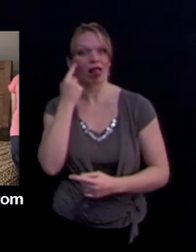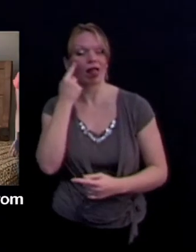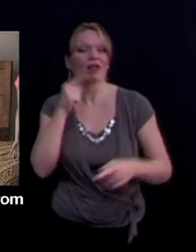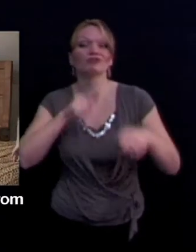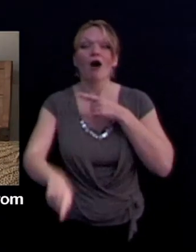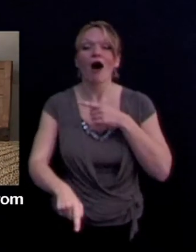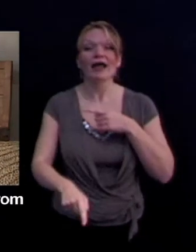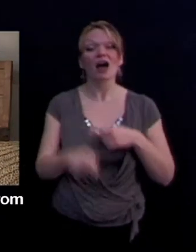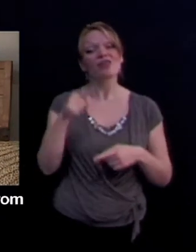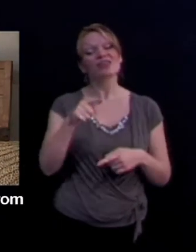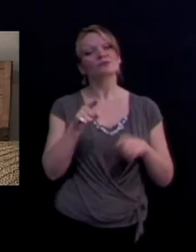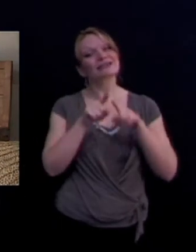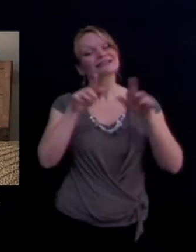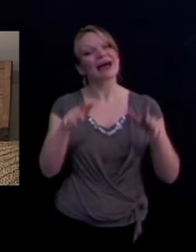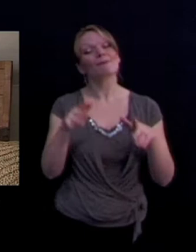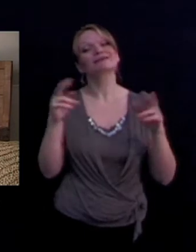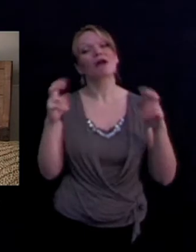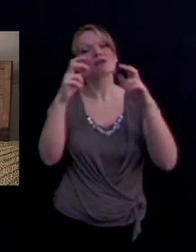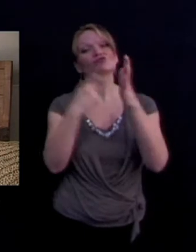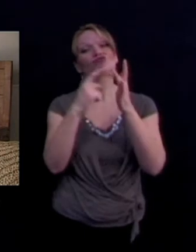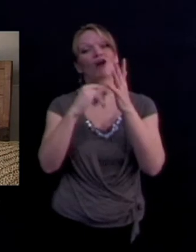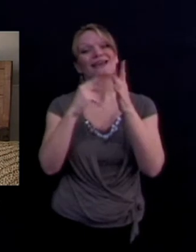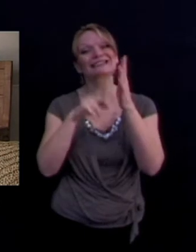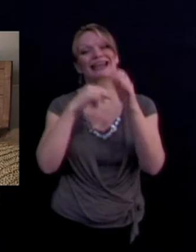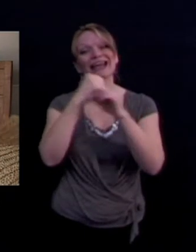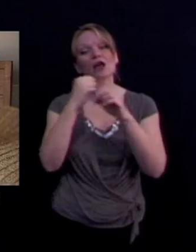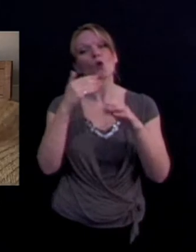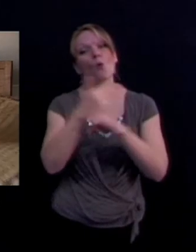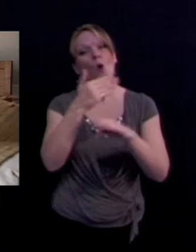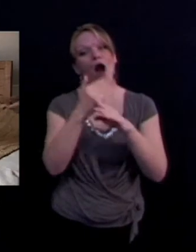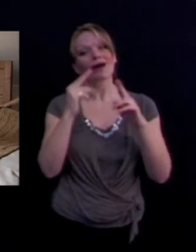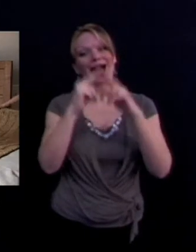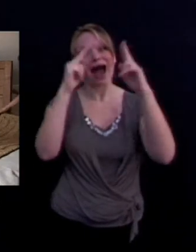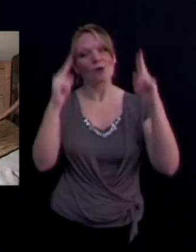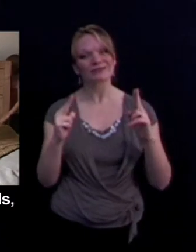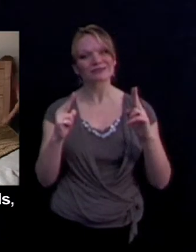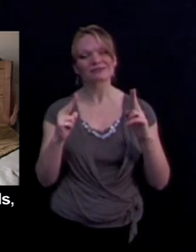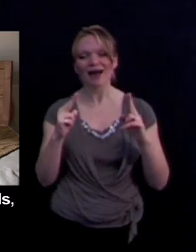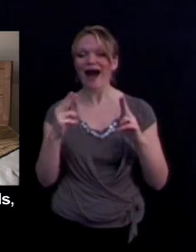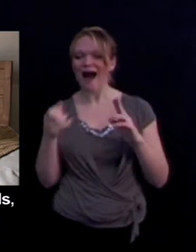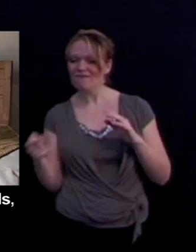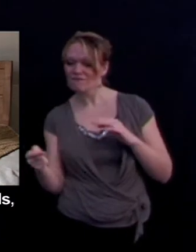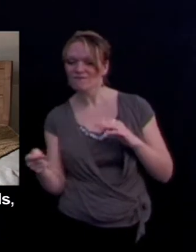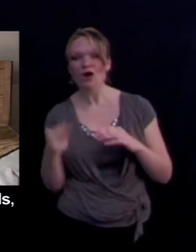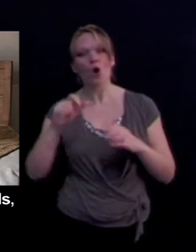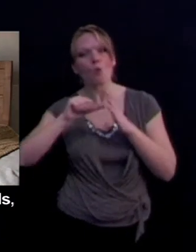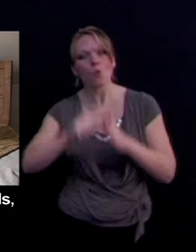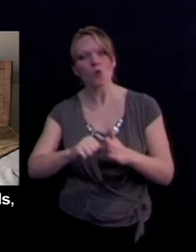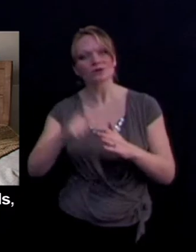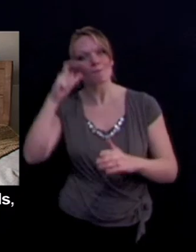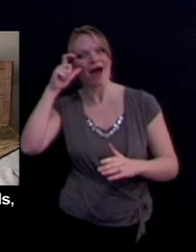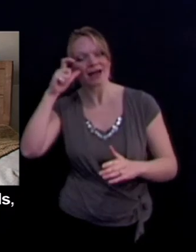from the workhouse at Castle Rising and has a truckle bed underneath for a servant. And both beds are strung with